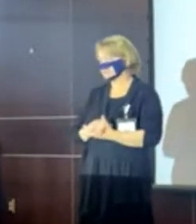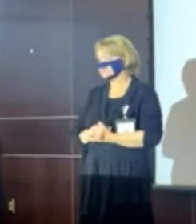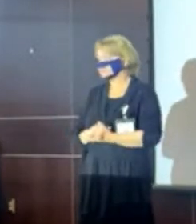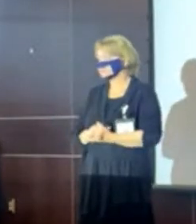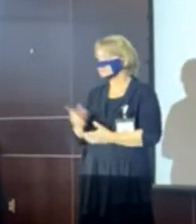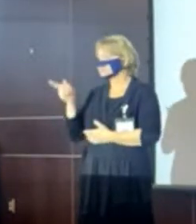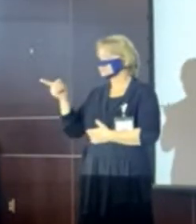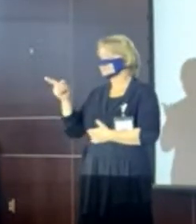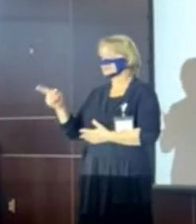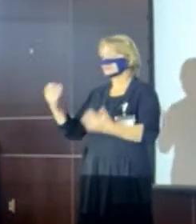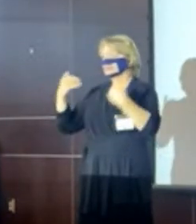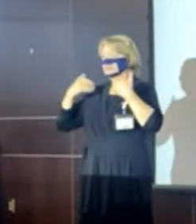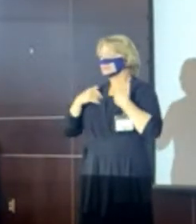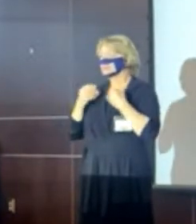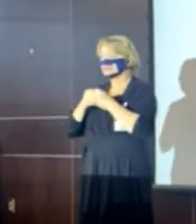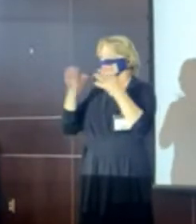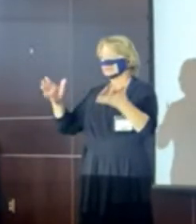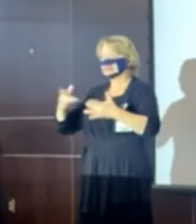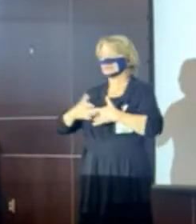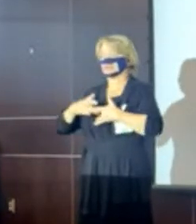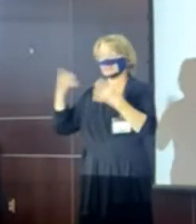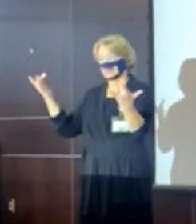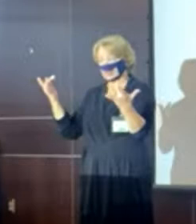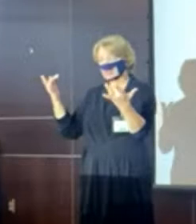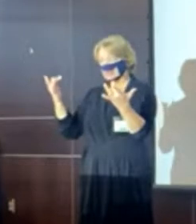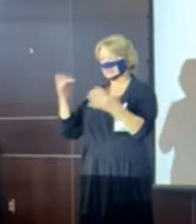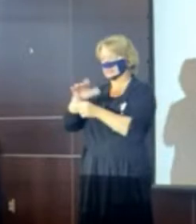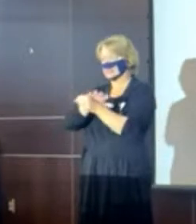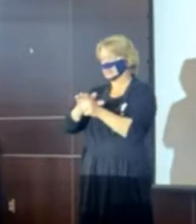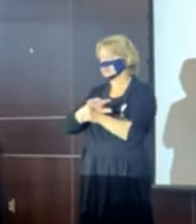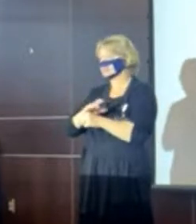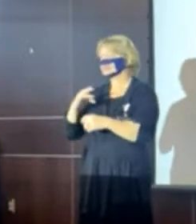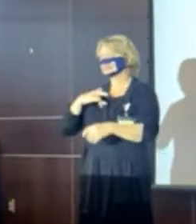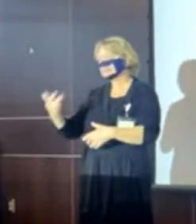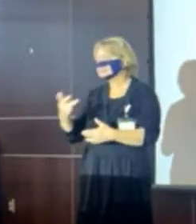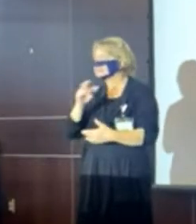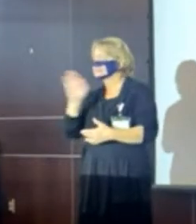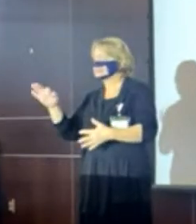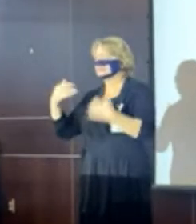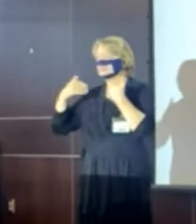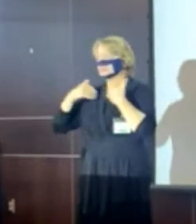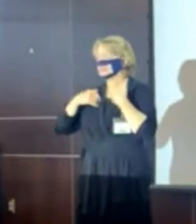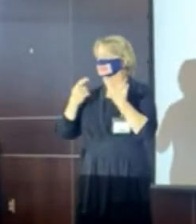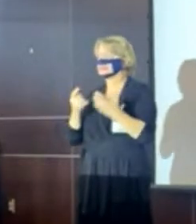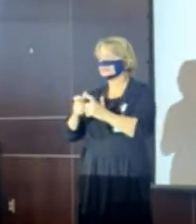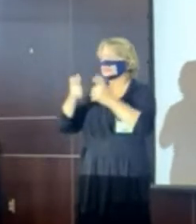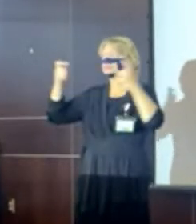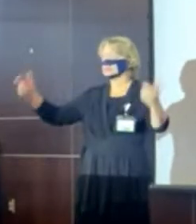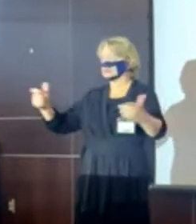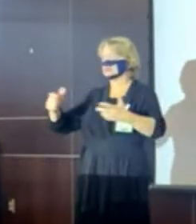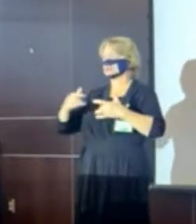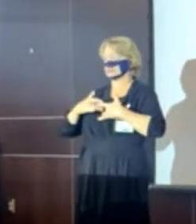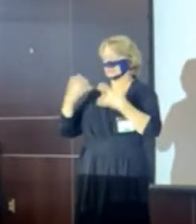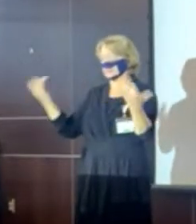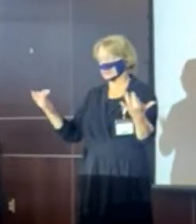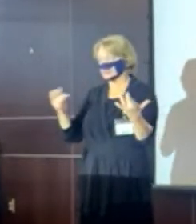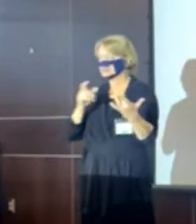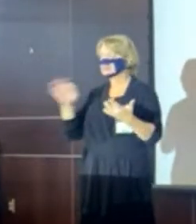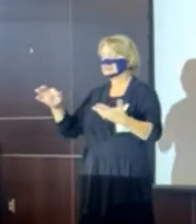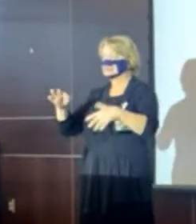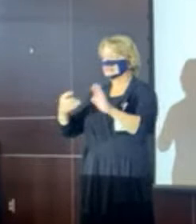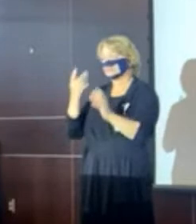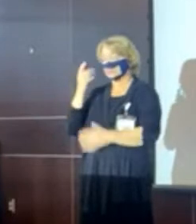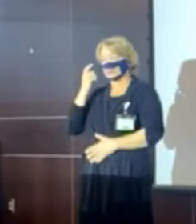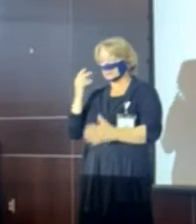in the area. Typically, if you have a large public event, when do you typically see an uptick in cases? If there's going to be an uptick, when is